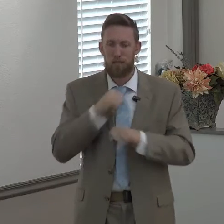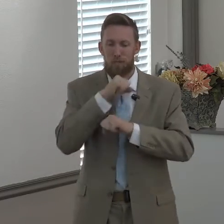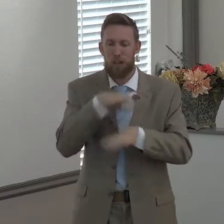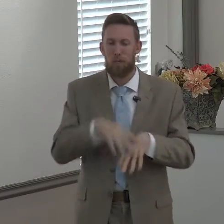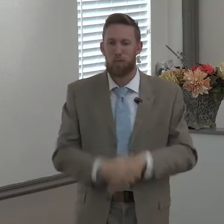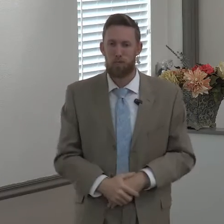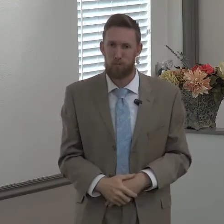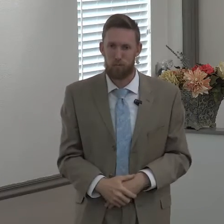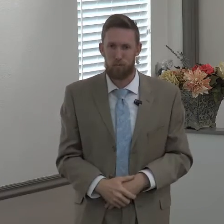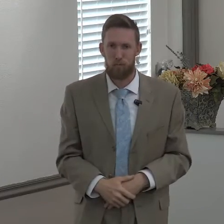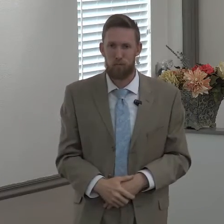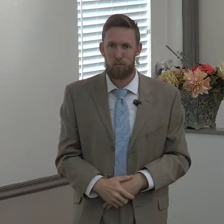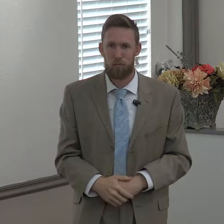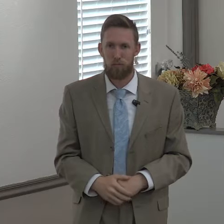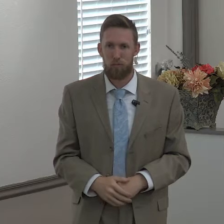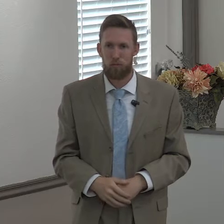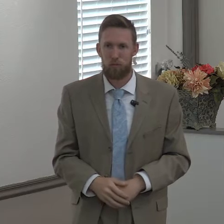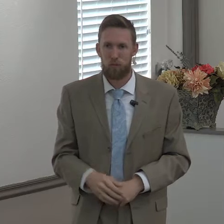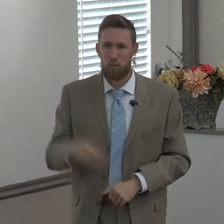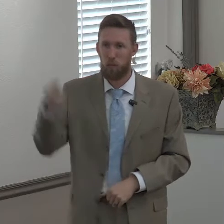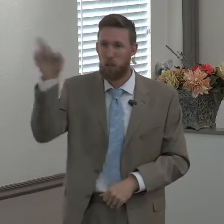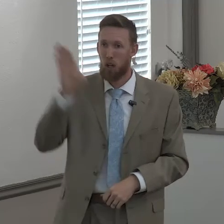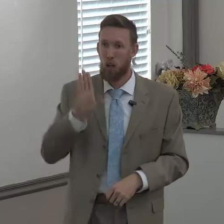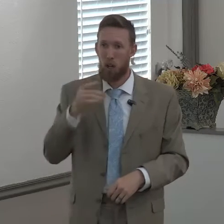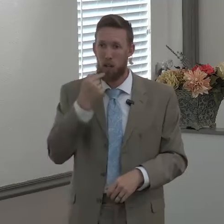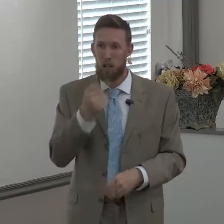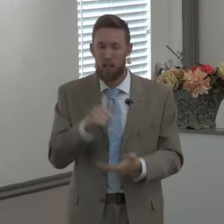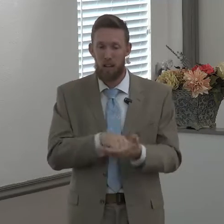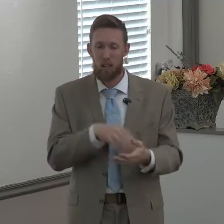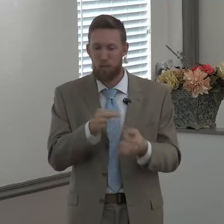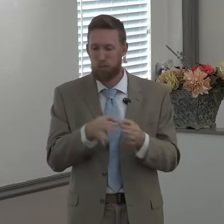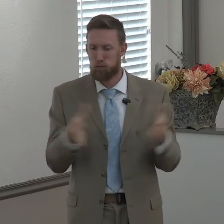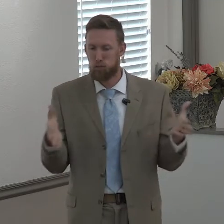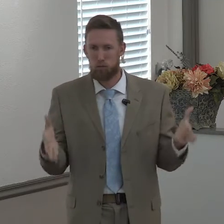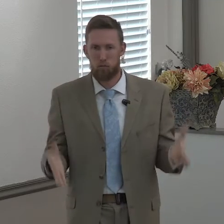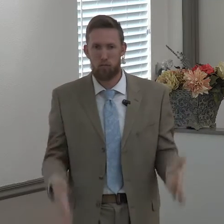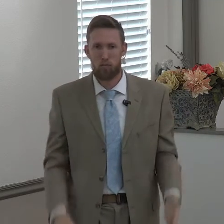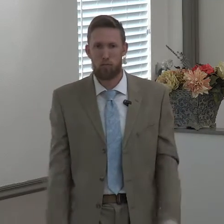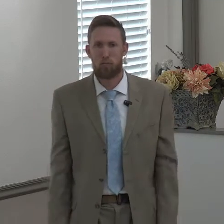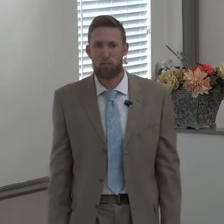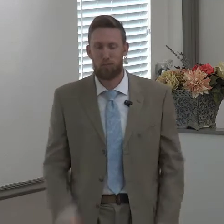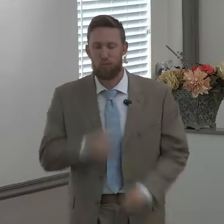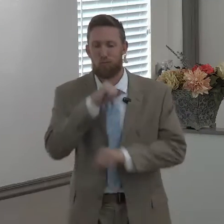and have not charity, it profiteth me nothing.